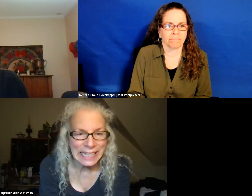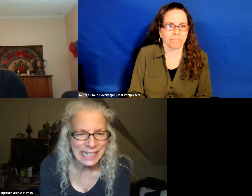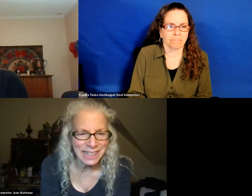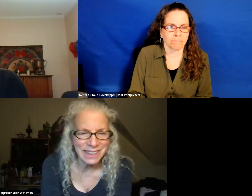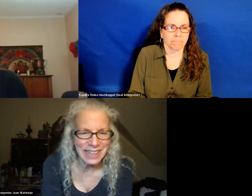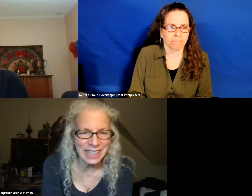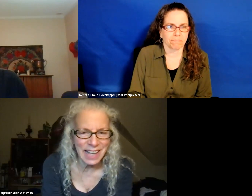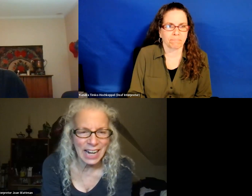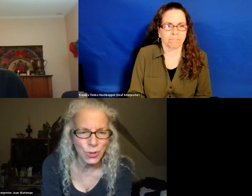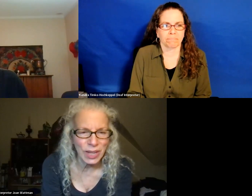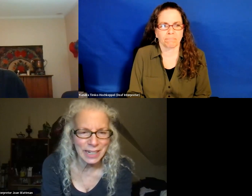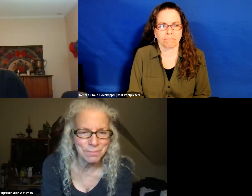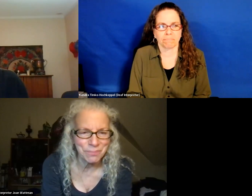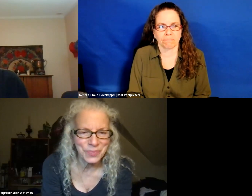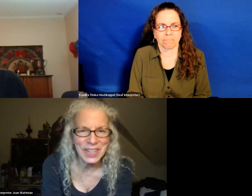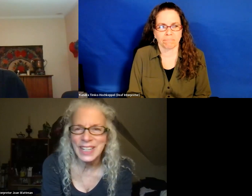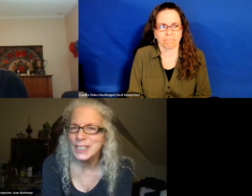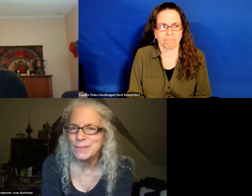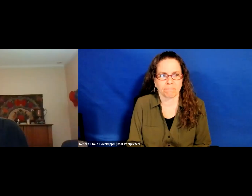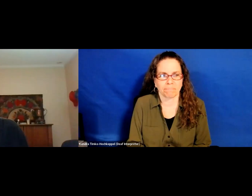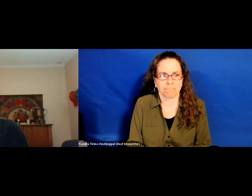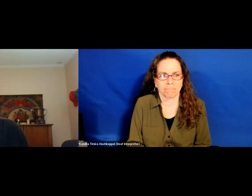couldn't list the actual item.